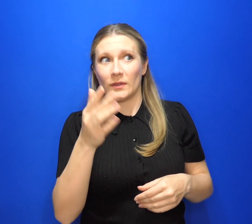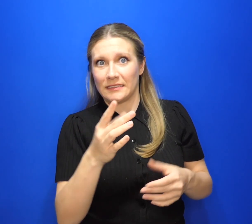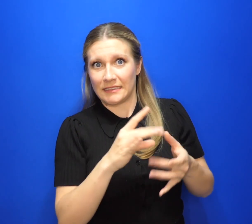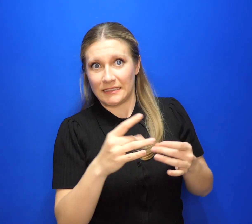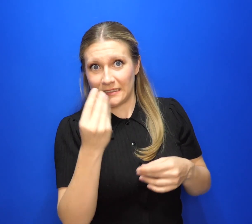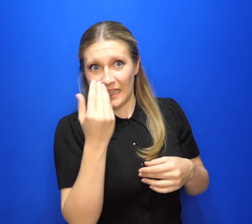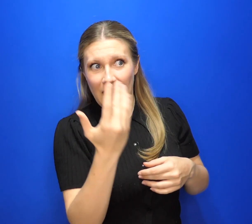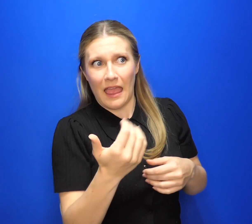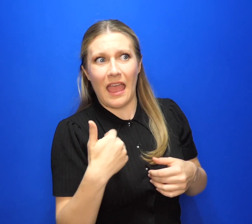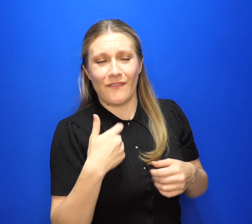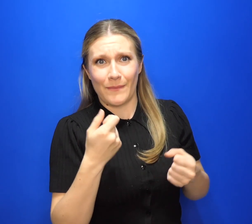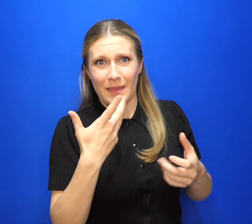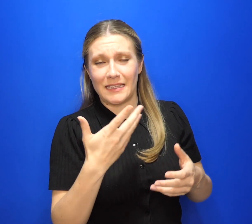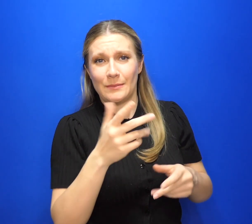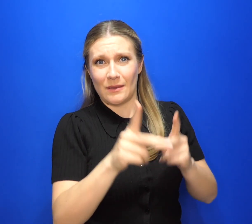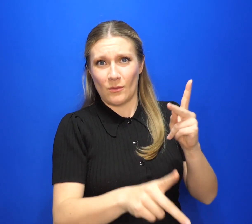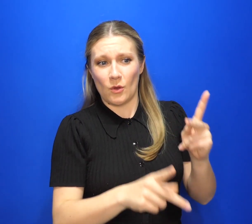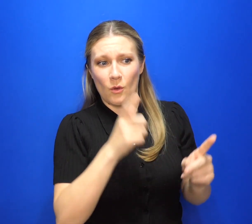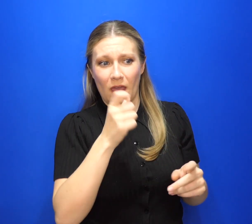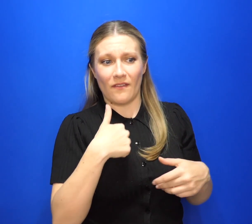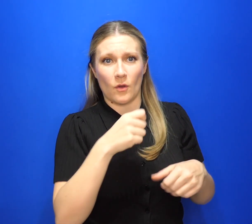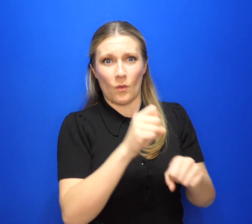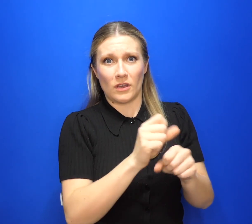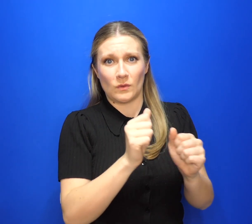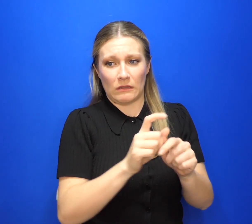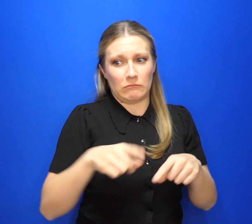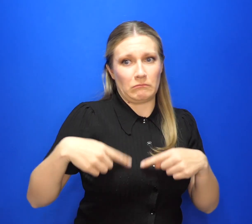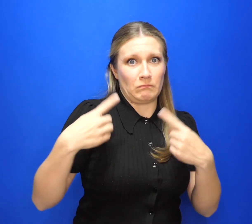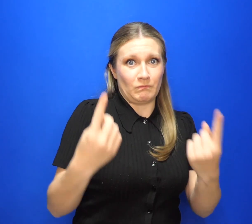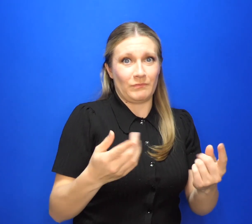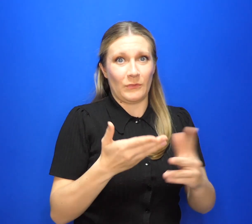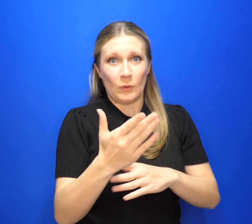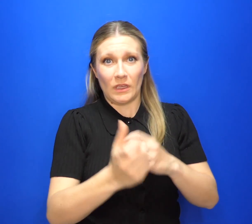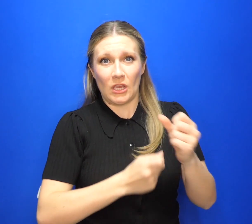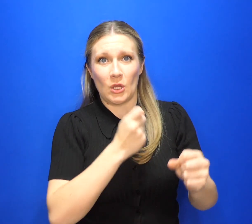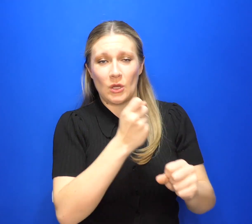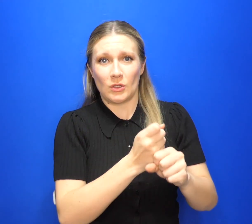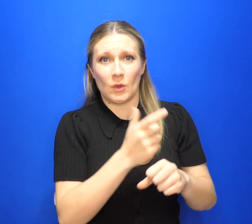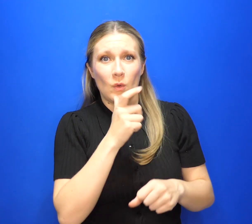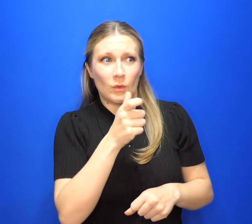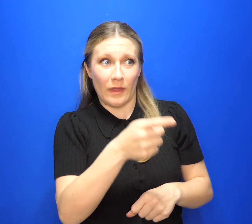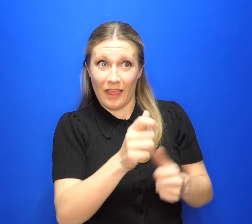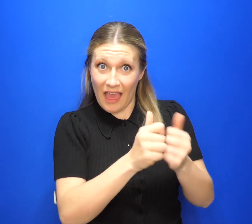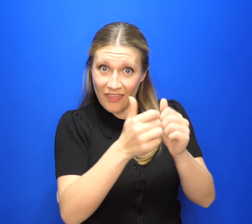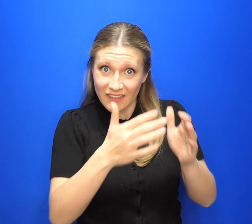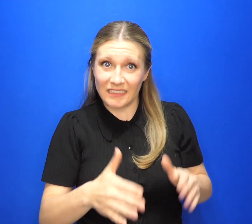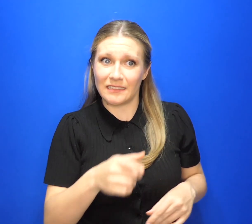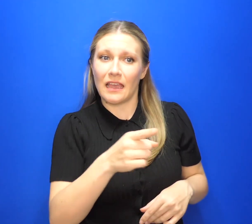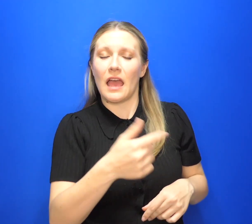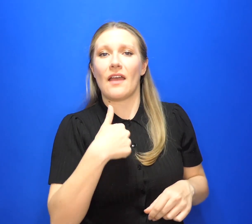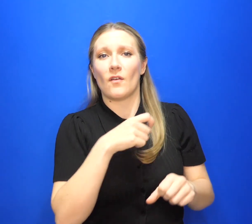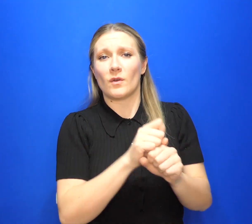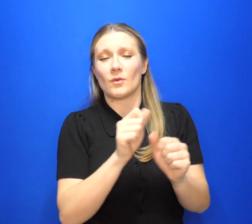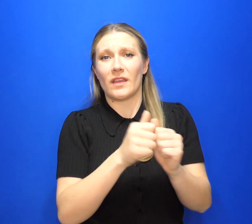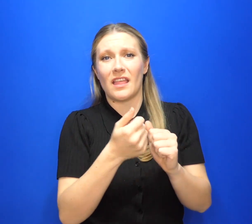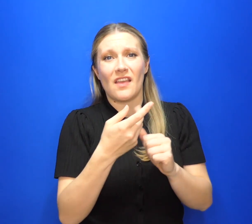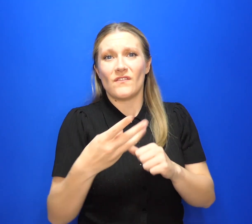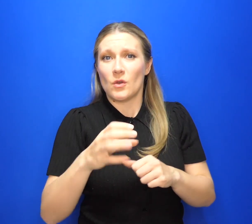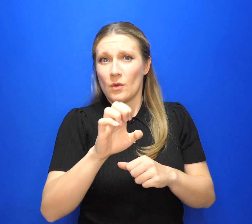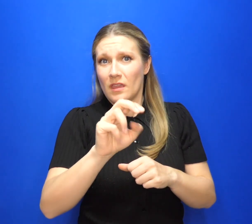say, I've got a number of people that I've worked with over the years that are athletes. Like I've worked with a couple endurance athletes